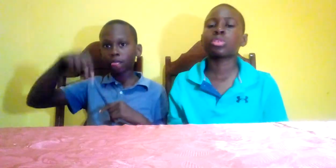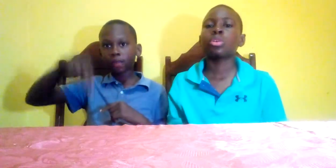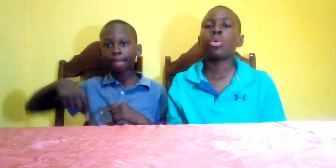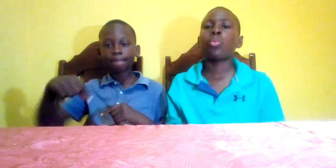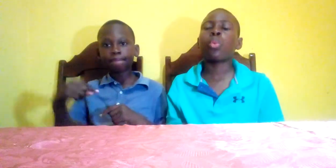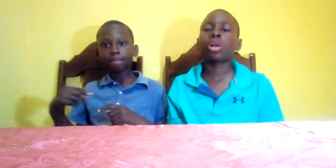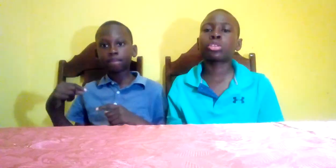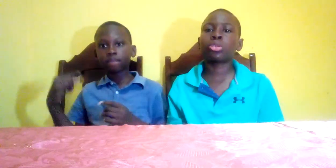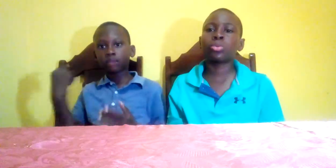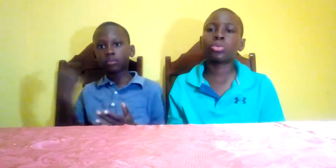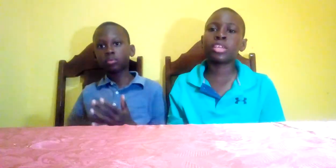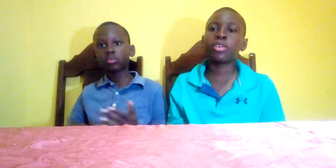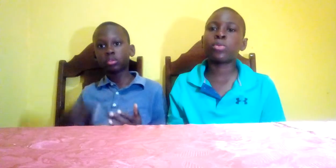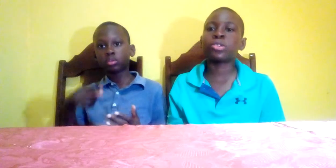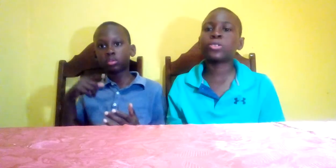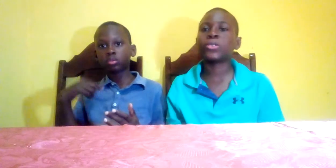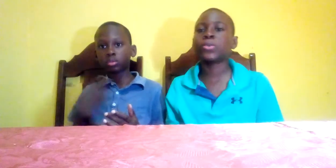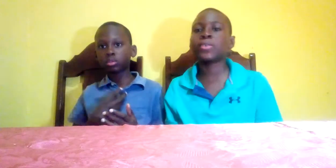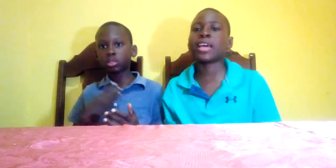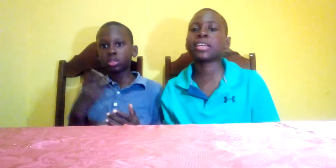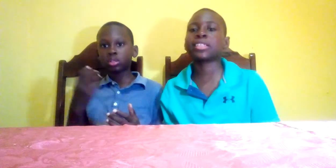What you think we should do next.